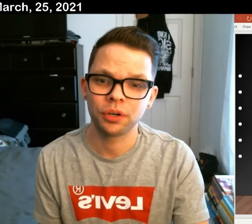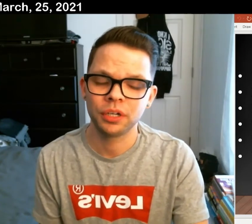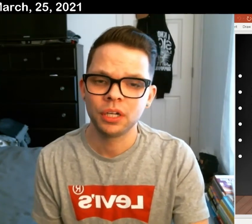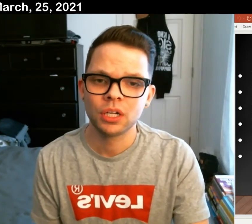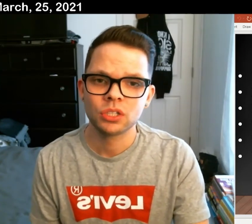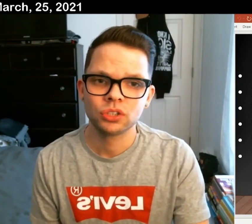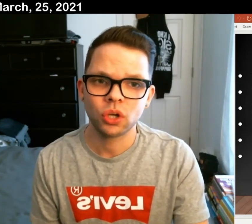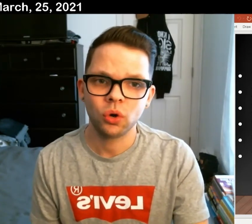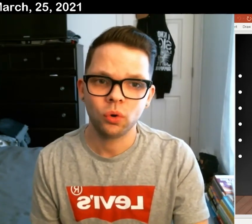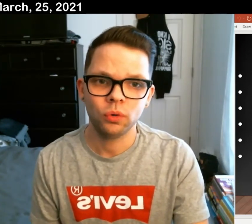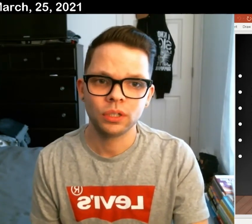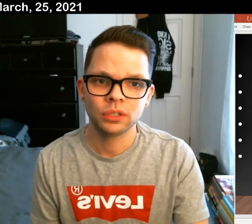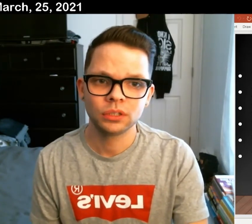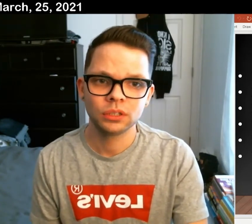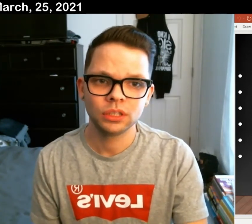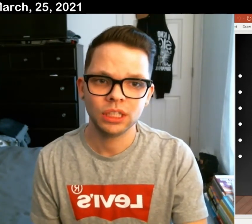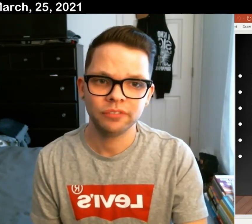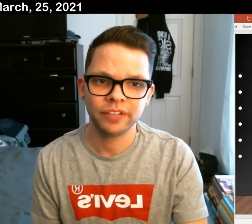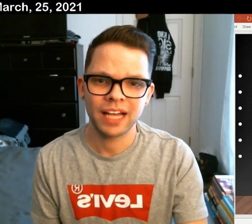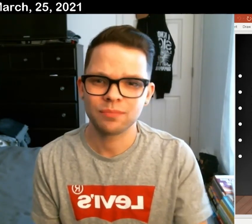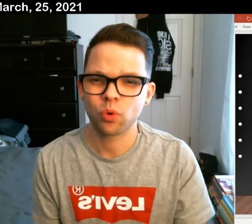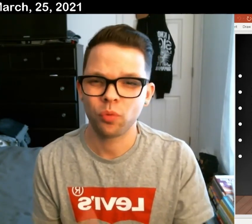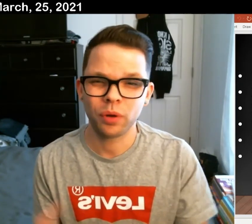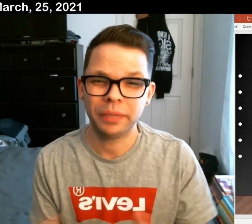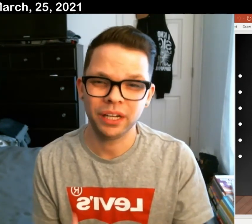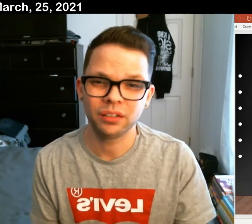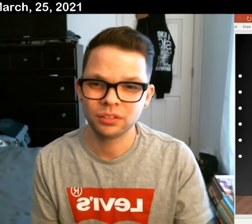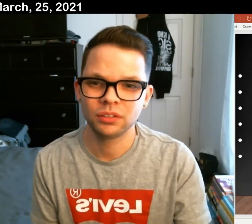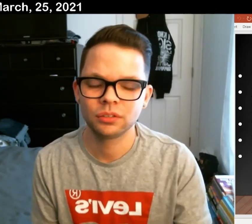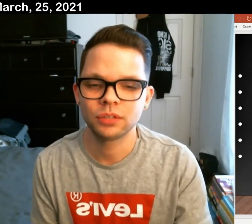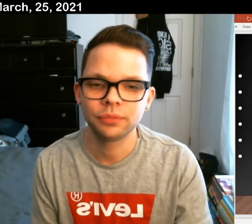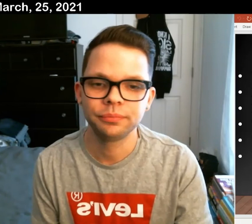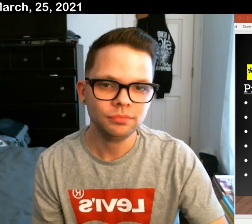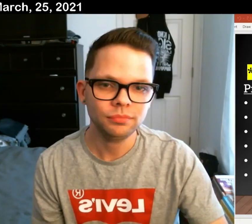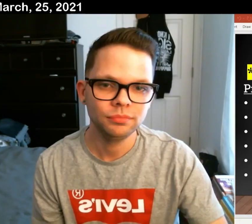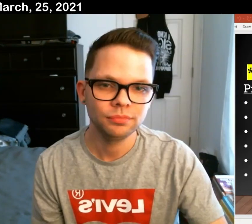word. So if it has more than one meaning.